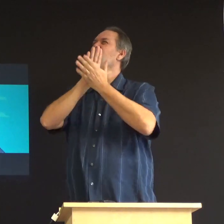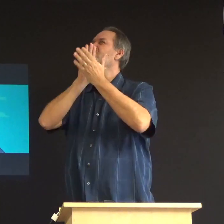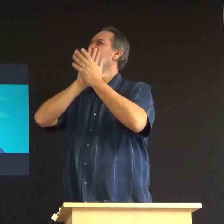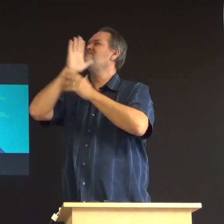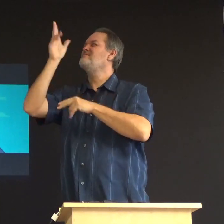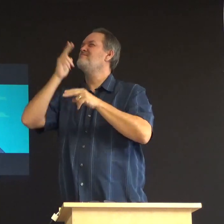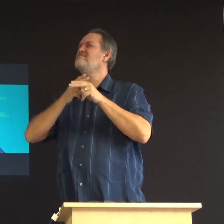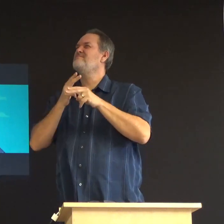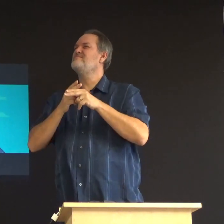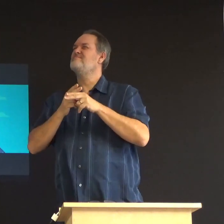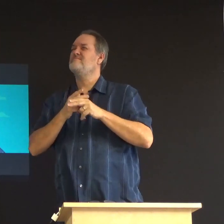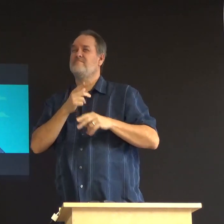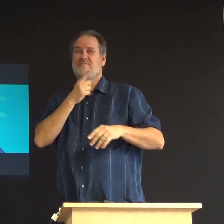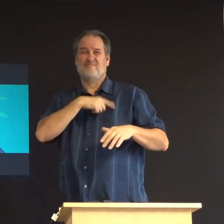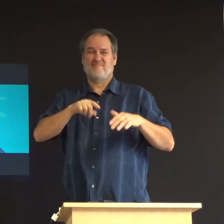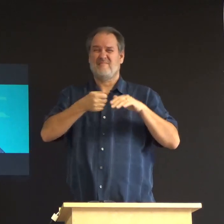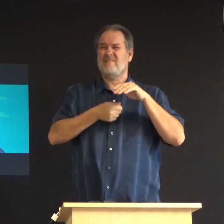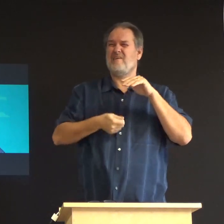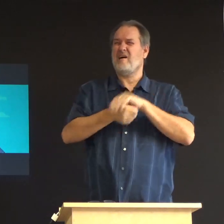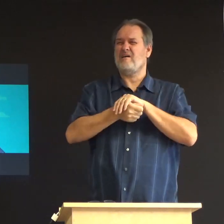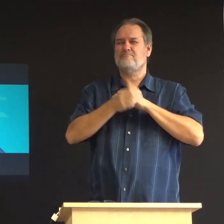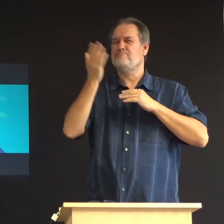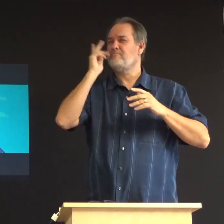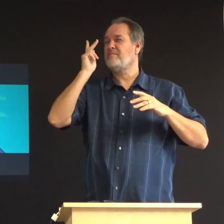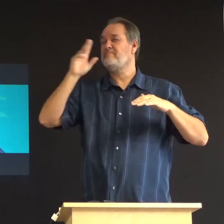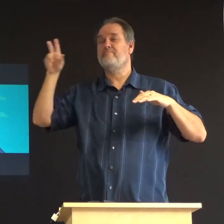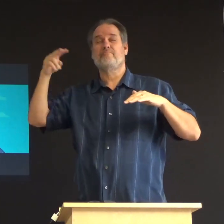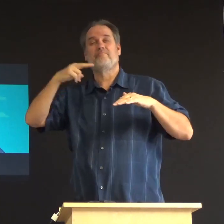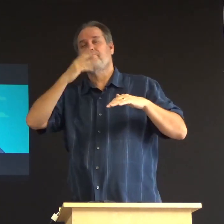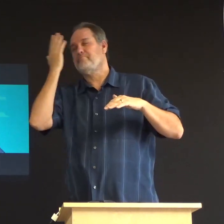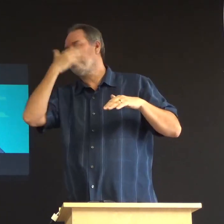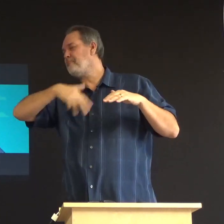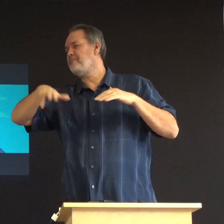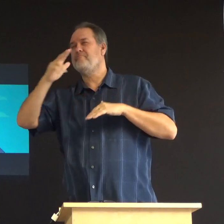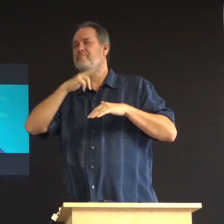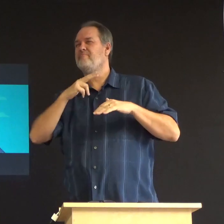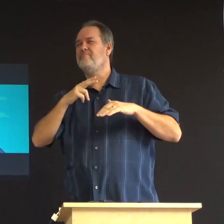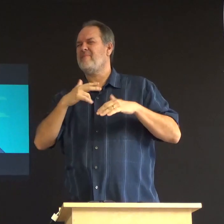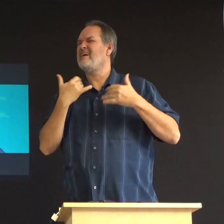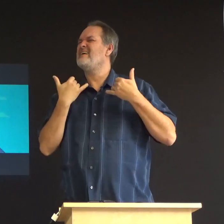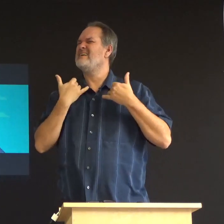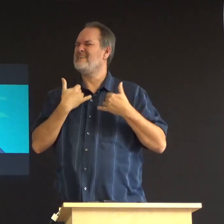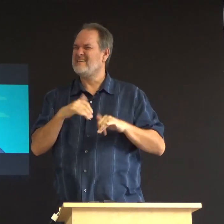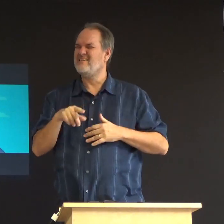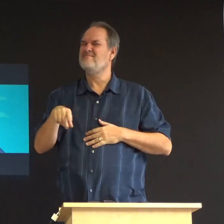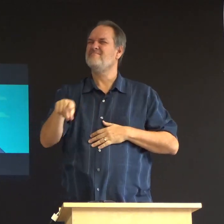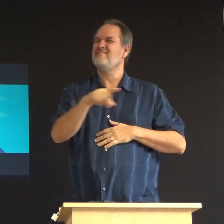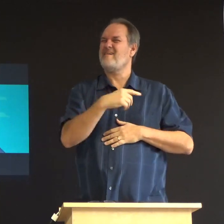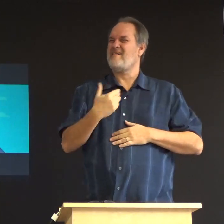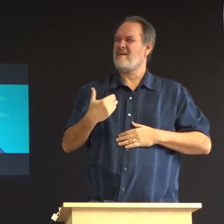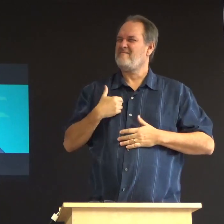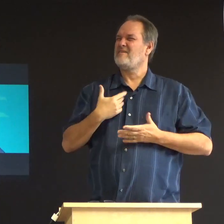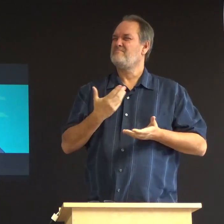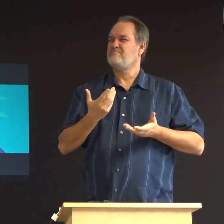We're small, but we grow and we praise you, even if we're underground and people don't see it.